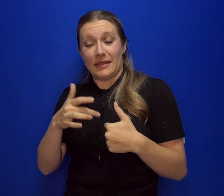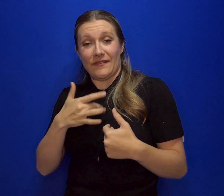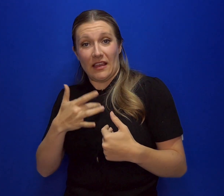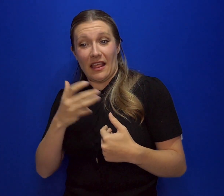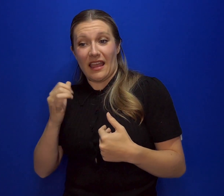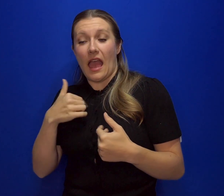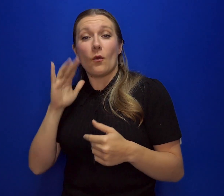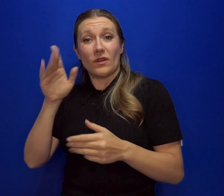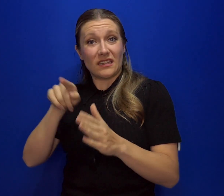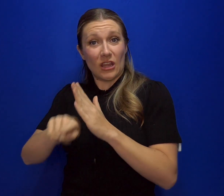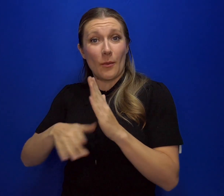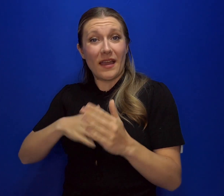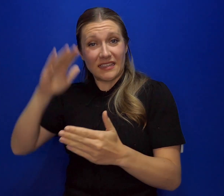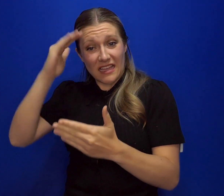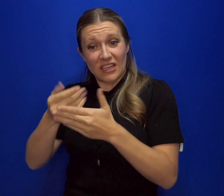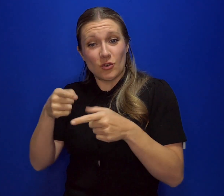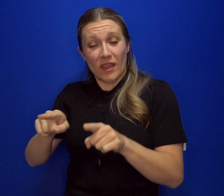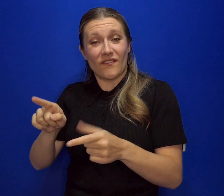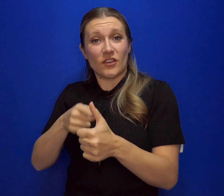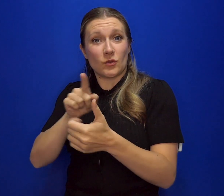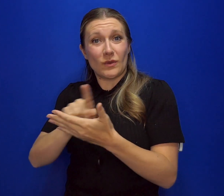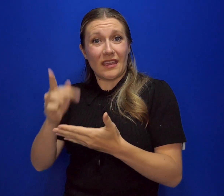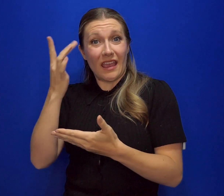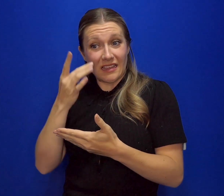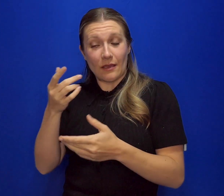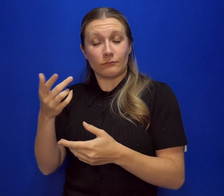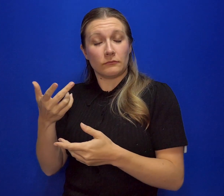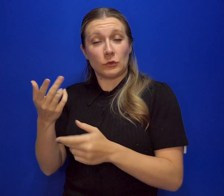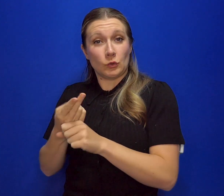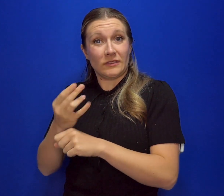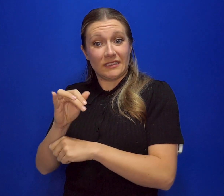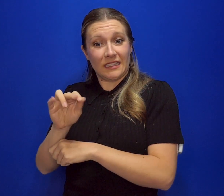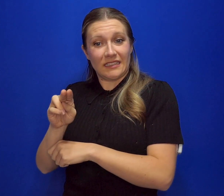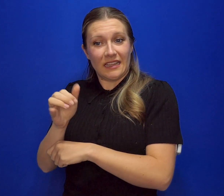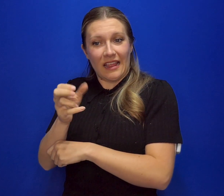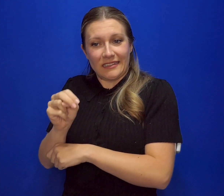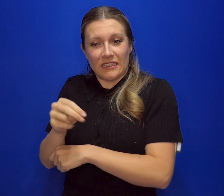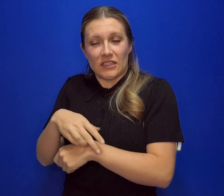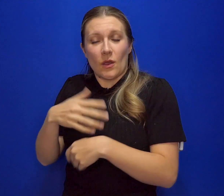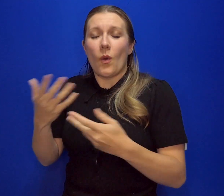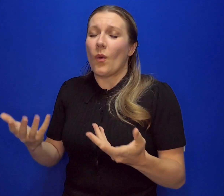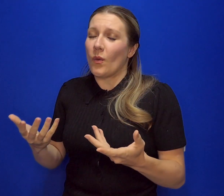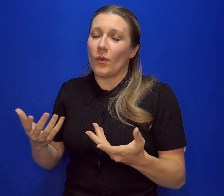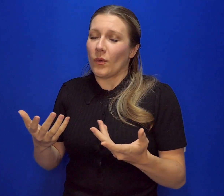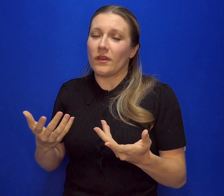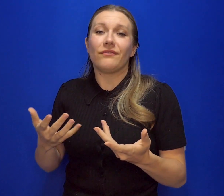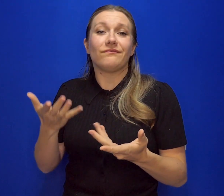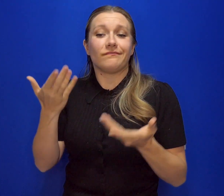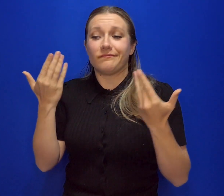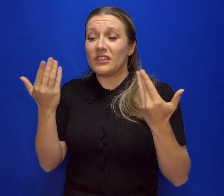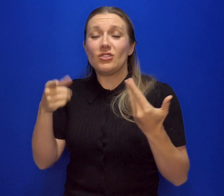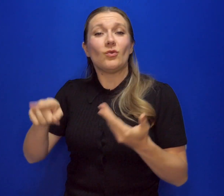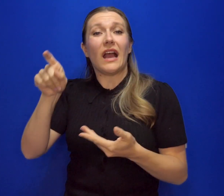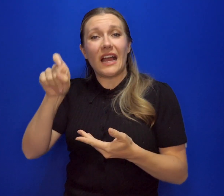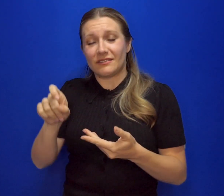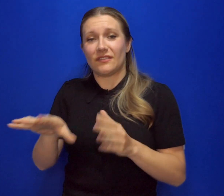son probably within the first week. So there you go, right? Like there's got to be a better way